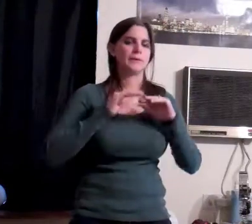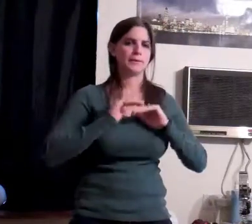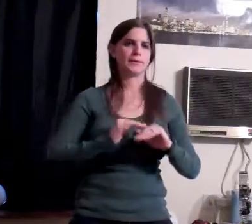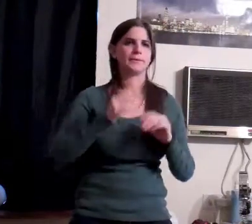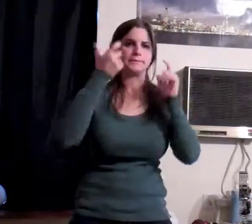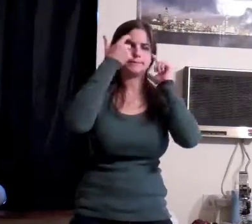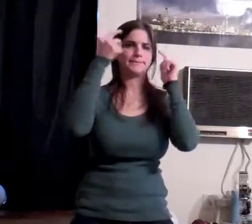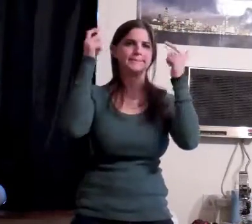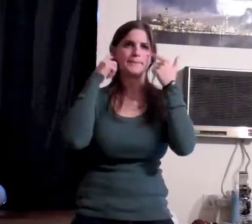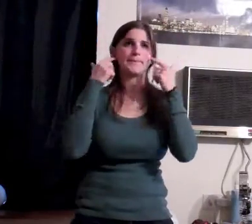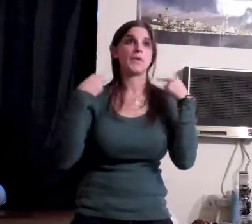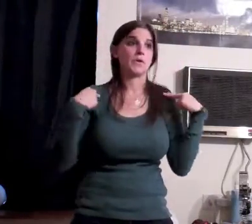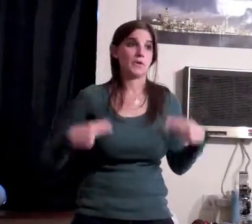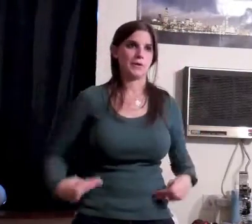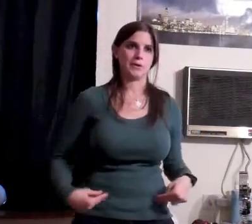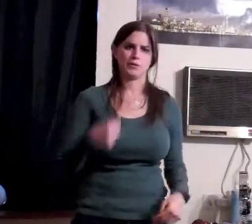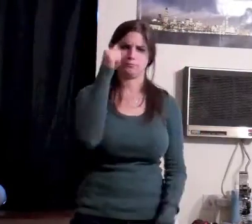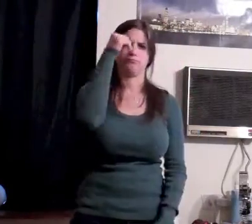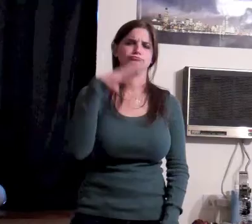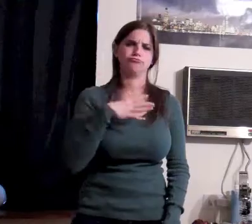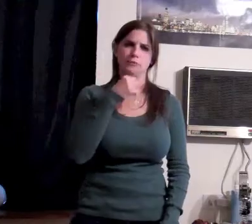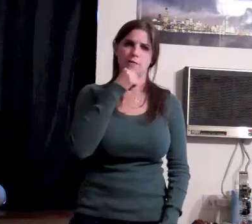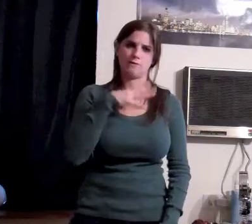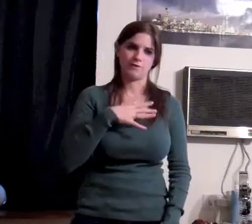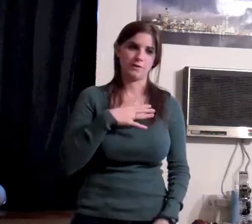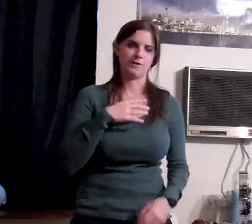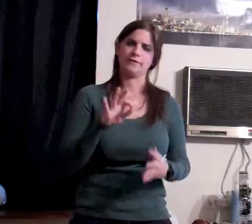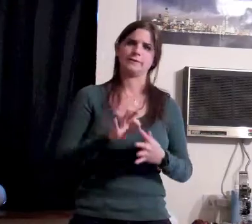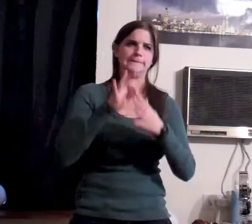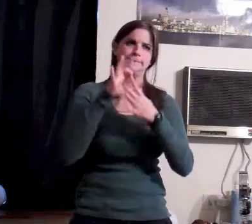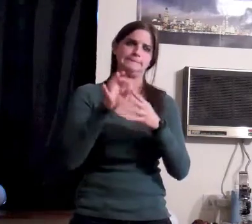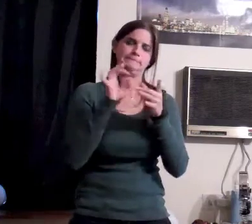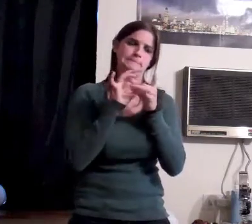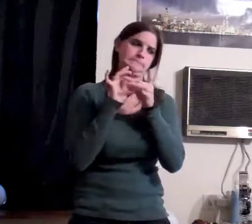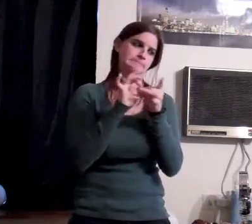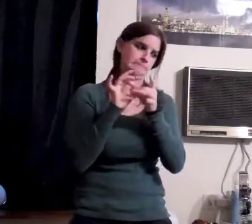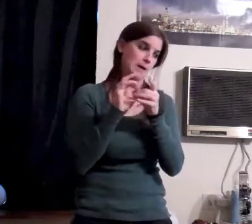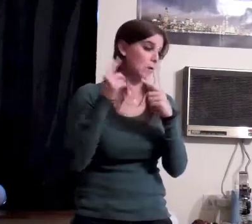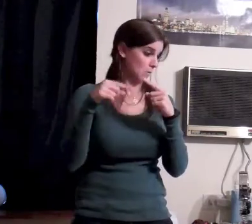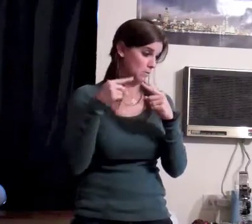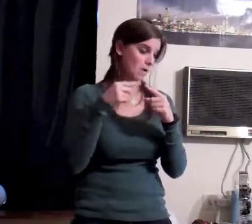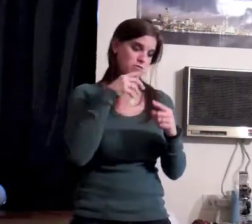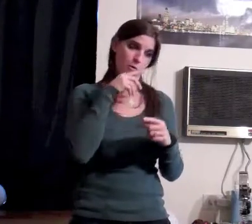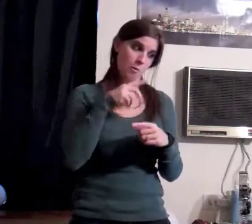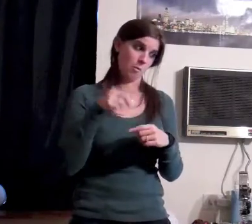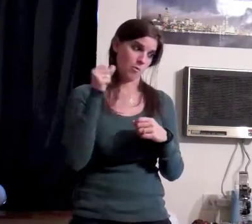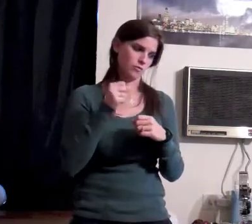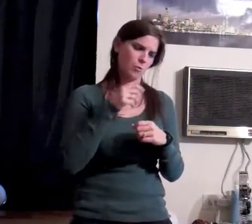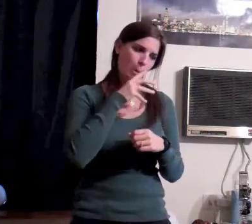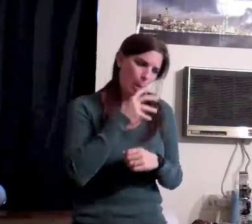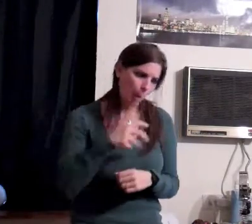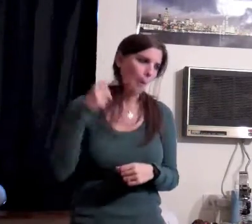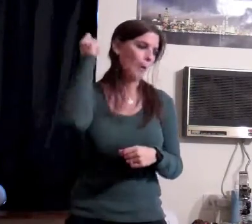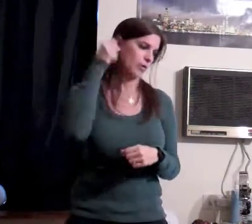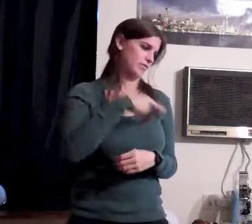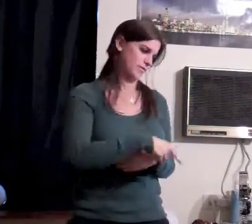and females develop a special bond, and when they're much older than you, and they have a very